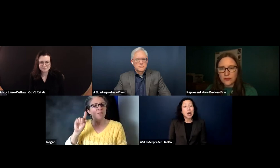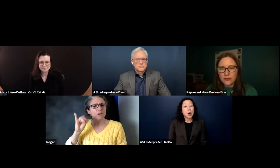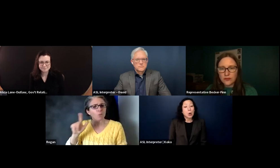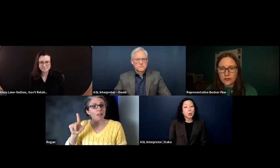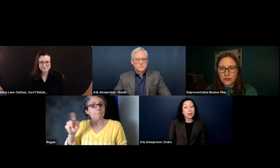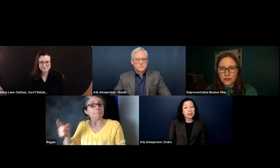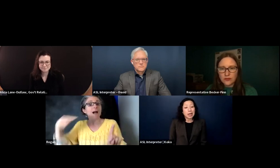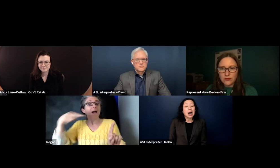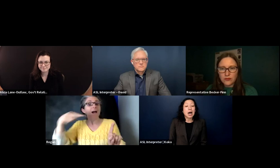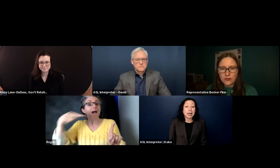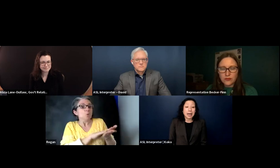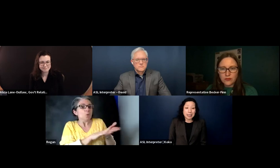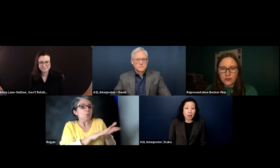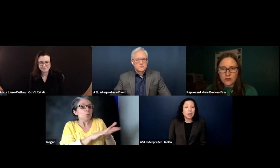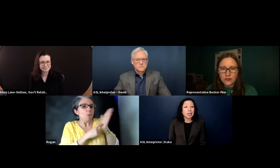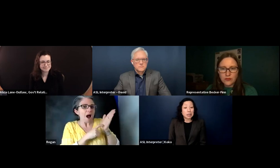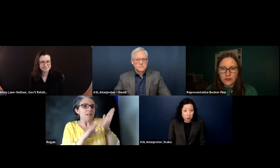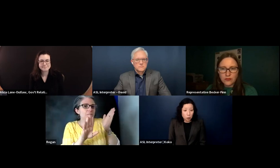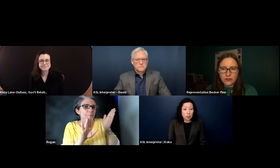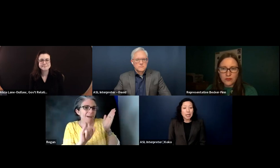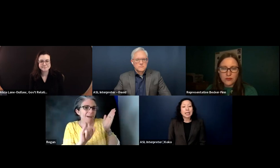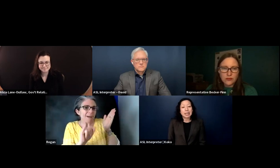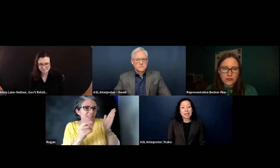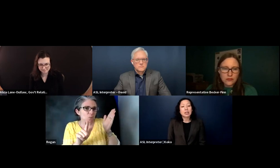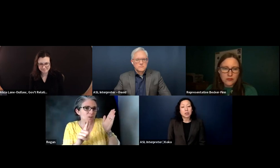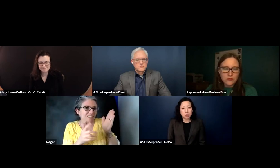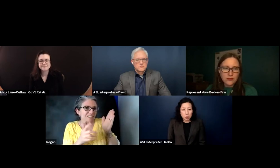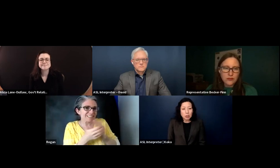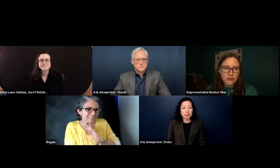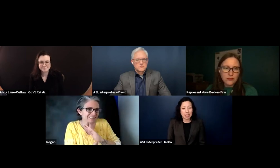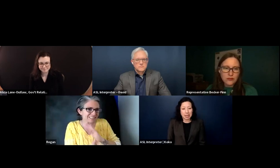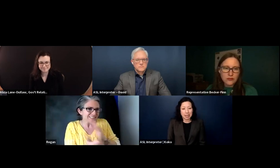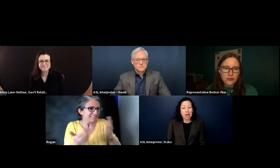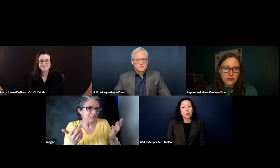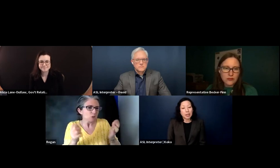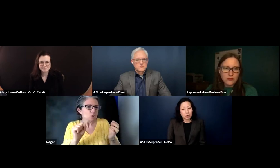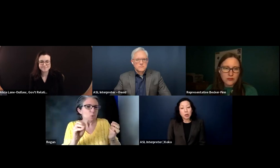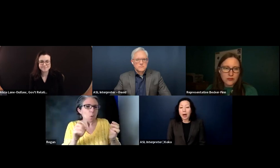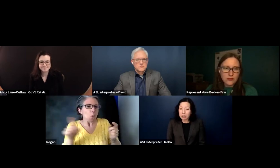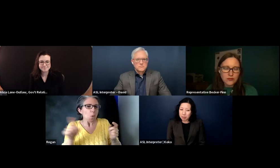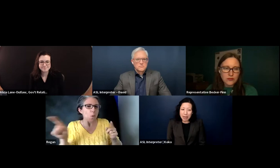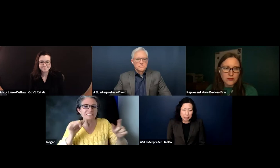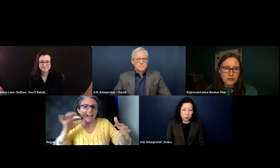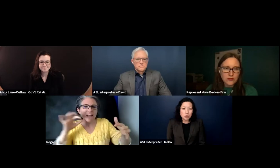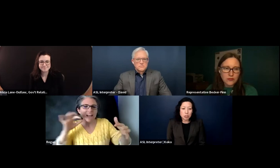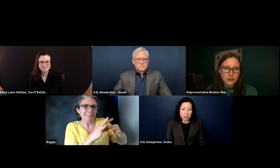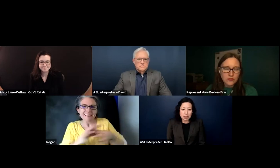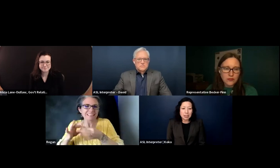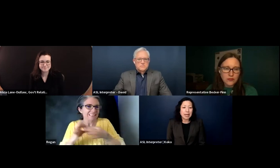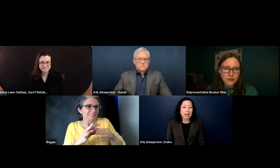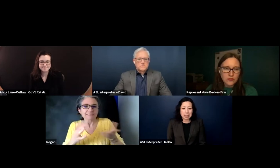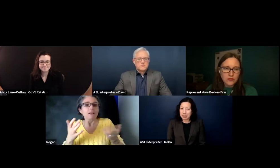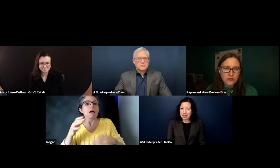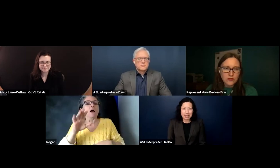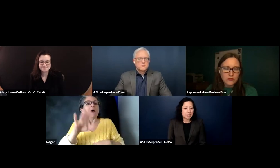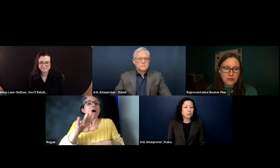impact with an ASL monolingual in the school setting. This requires bilingual